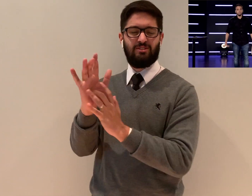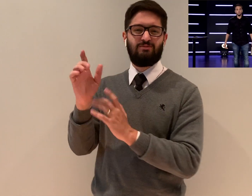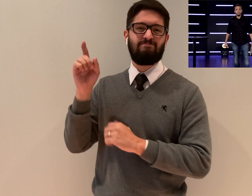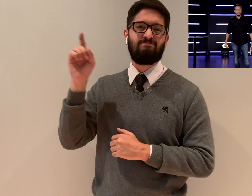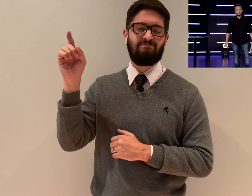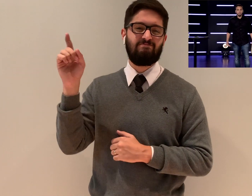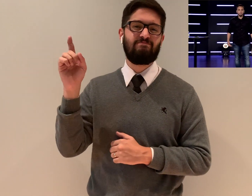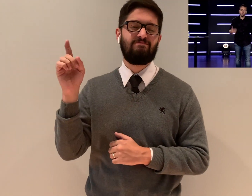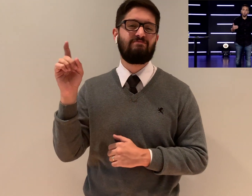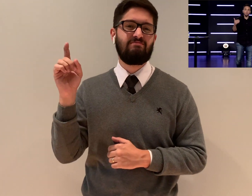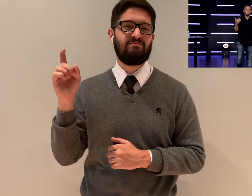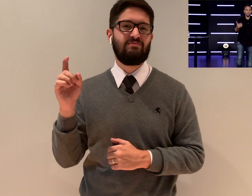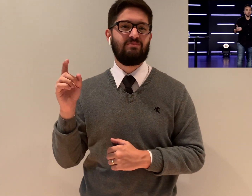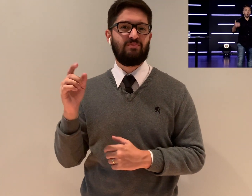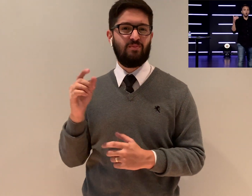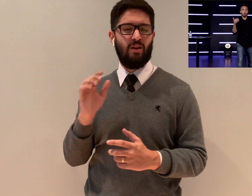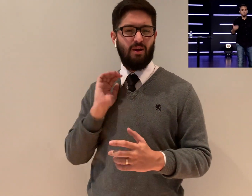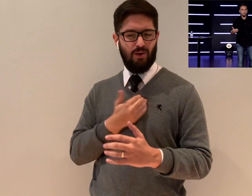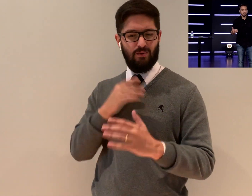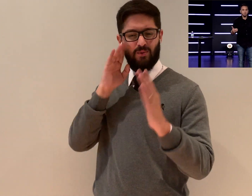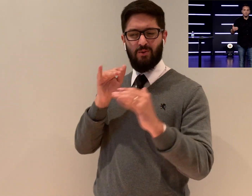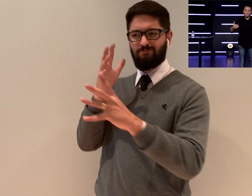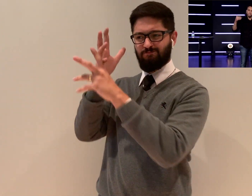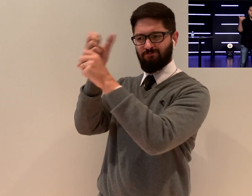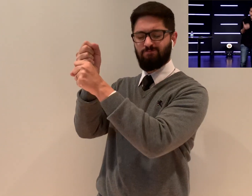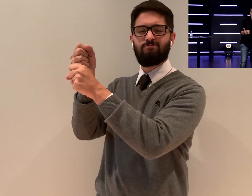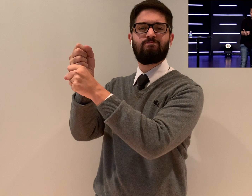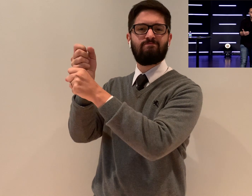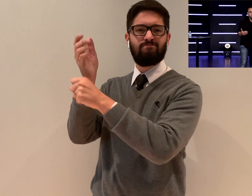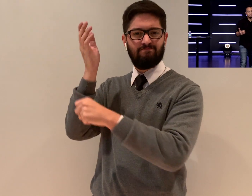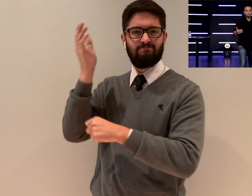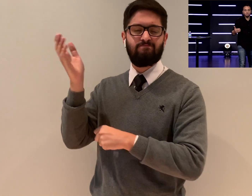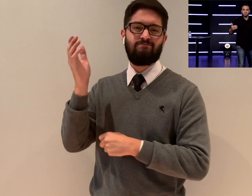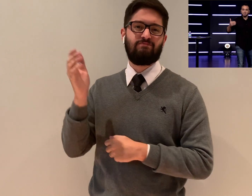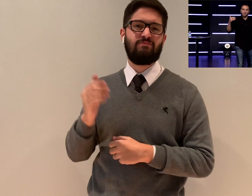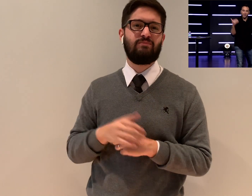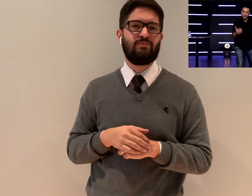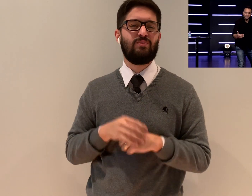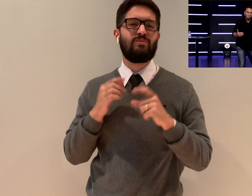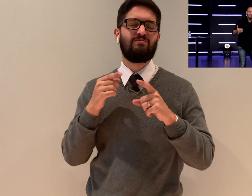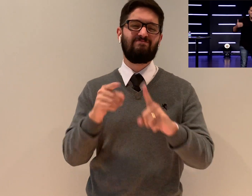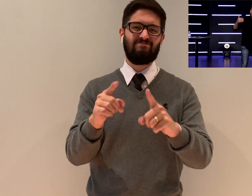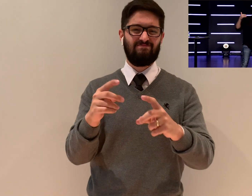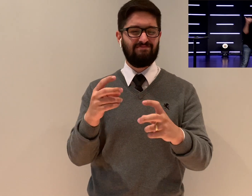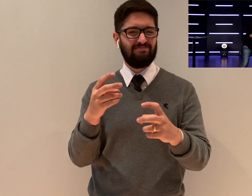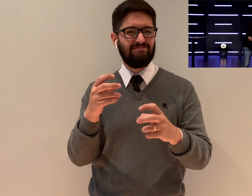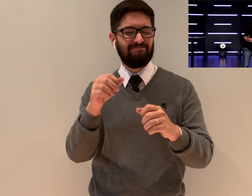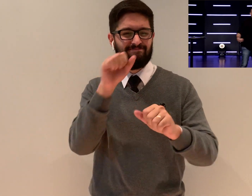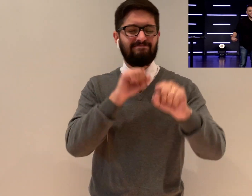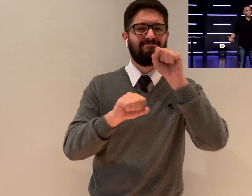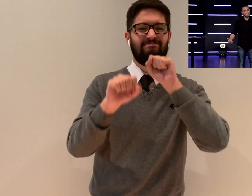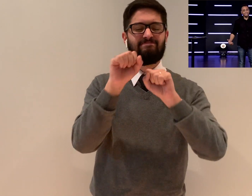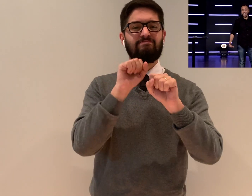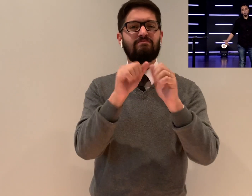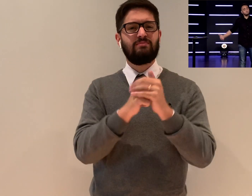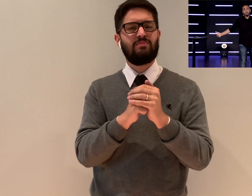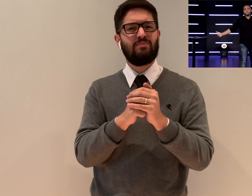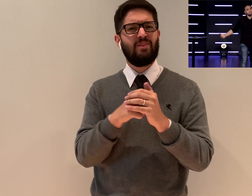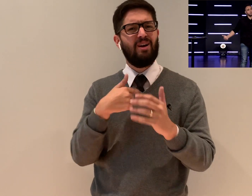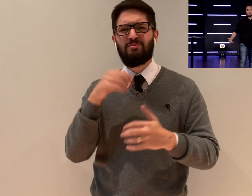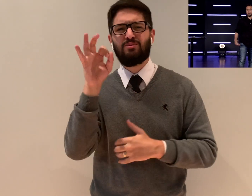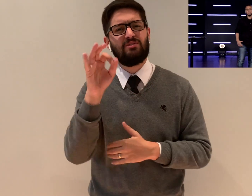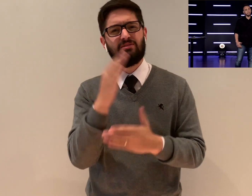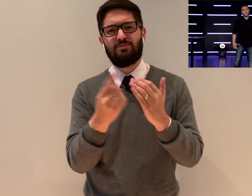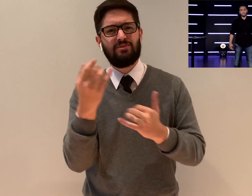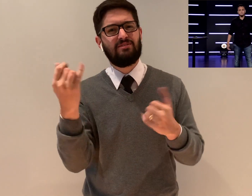Jesus is who we place our hope in times of adversity. I am preaching